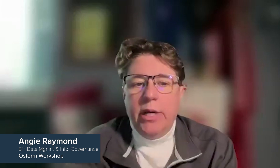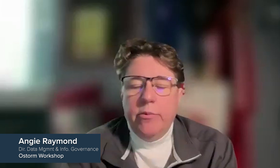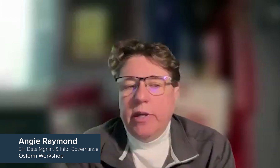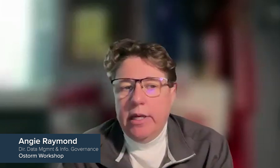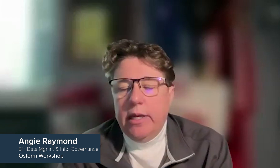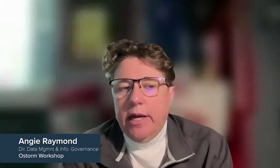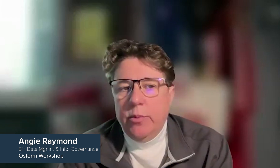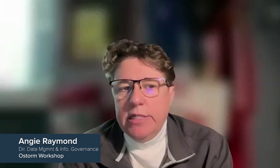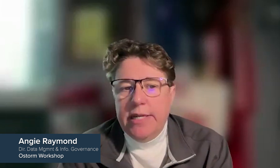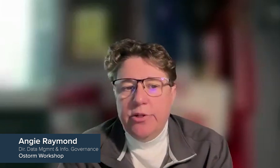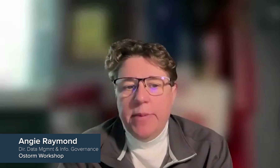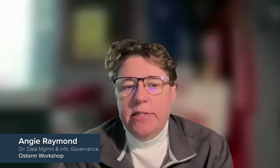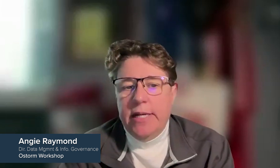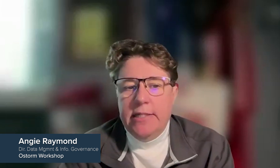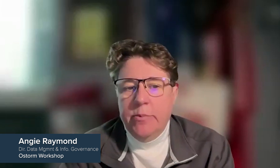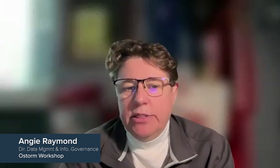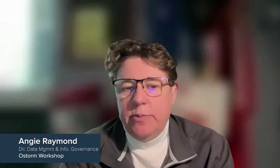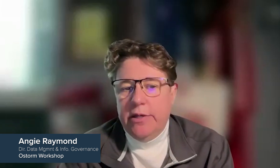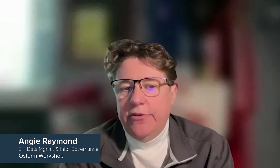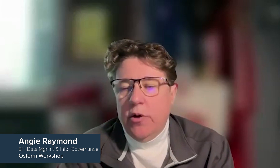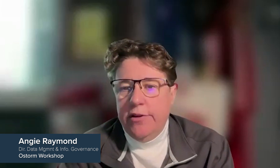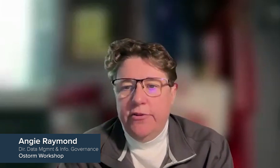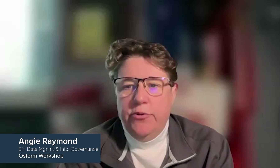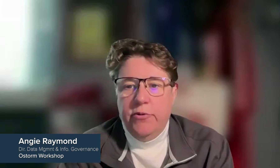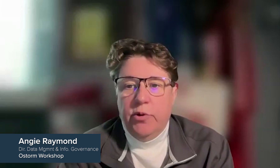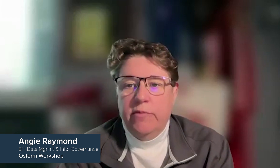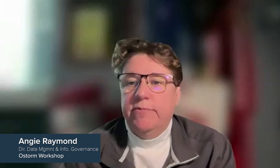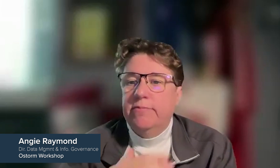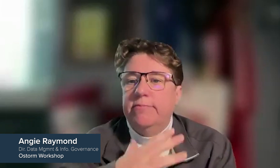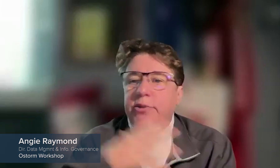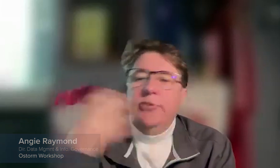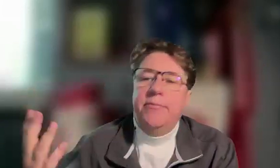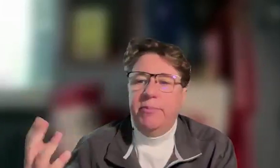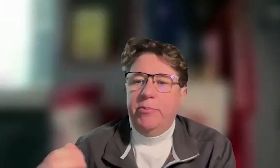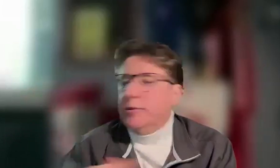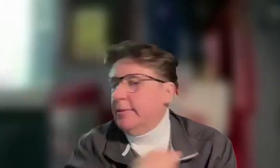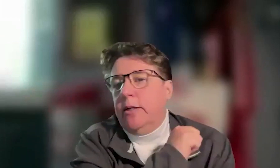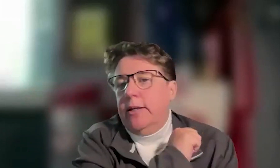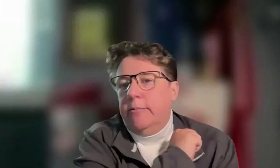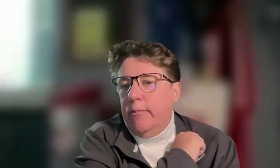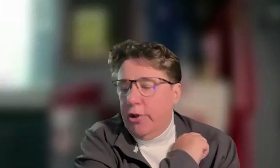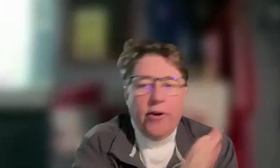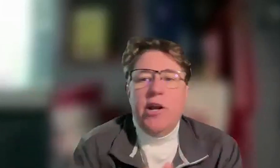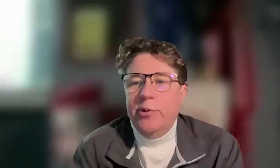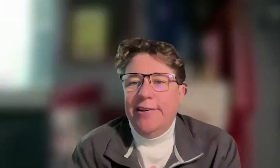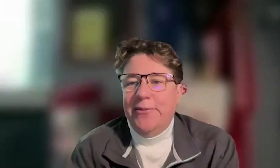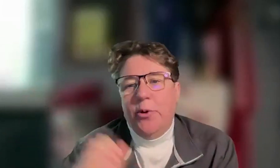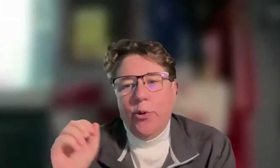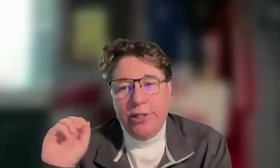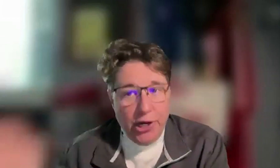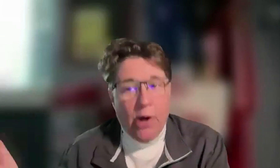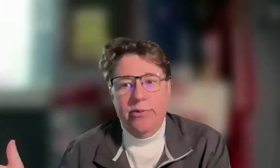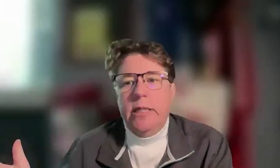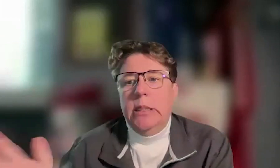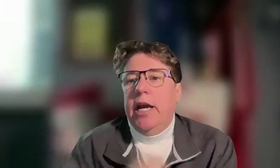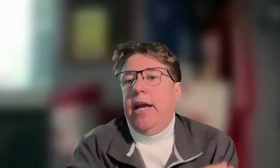so I don't want to spend a tremendous amount of time on this because the audience is usually full of two types of people. You already know this